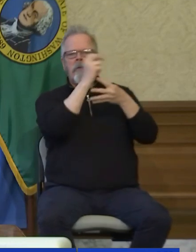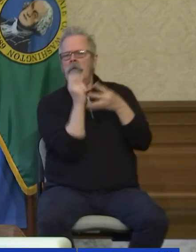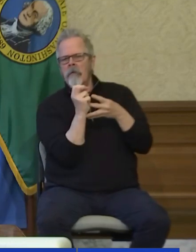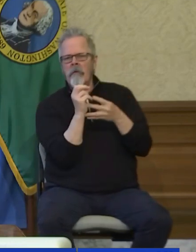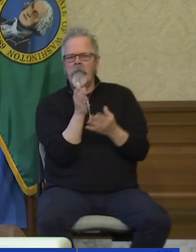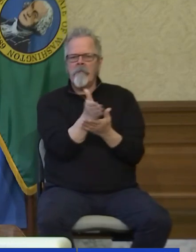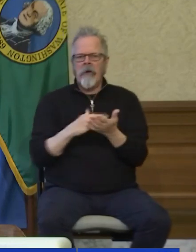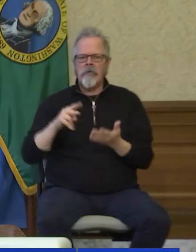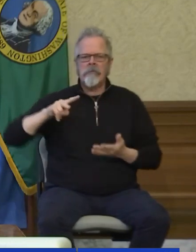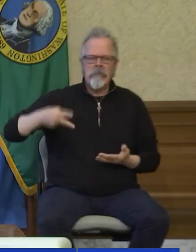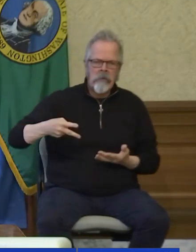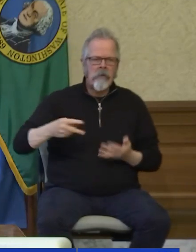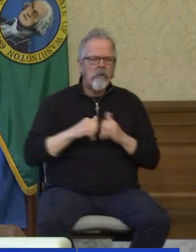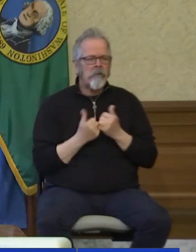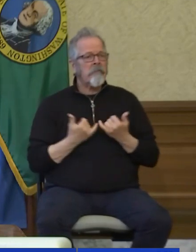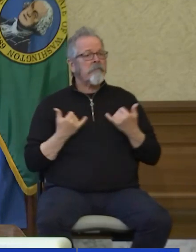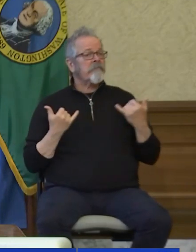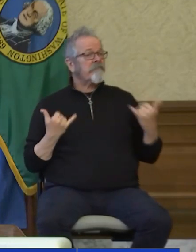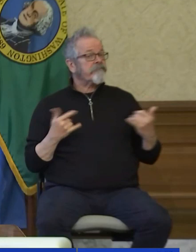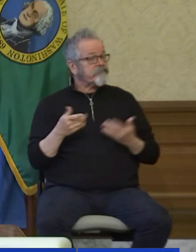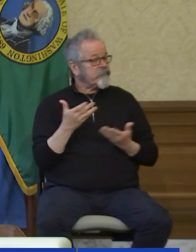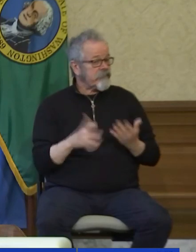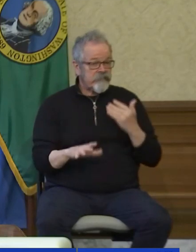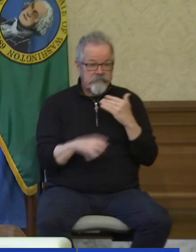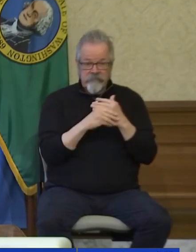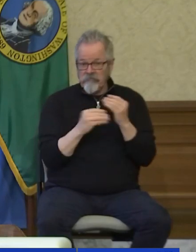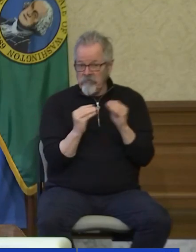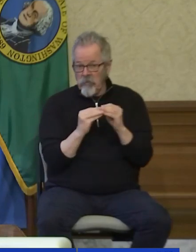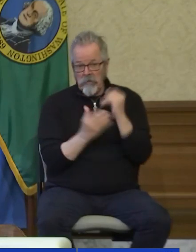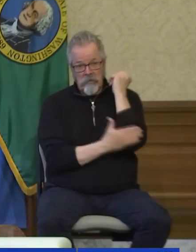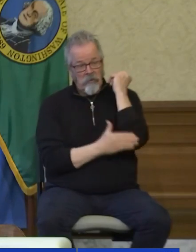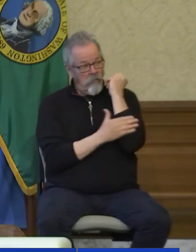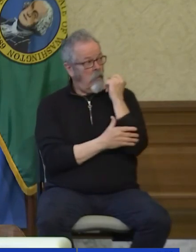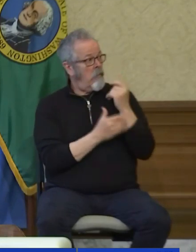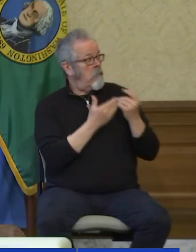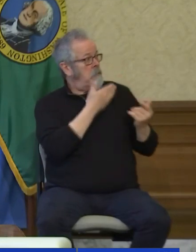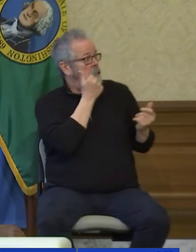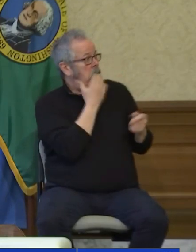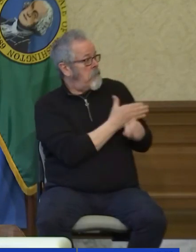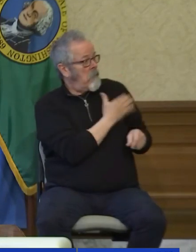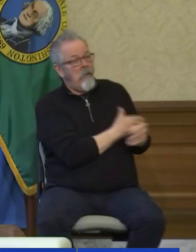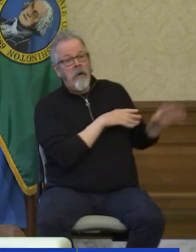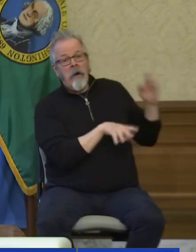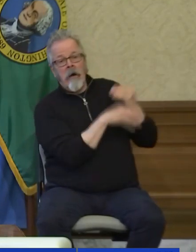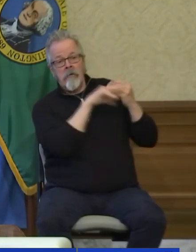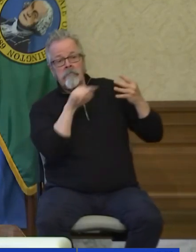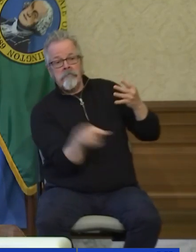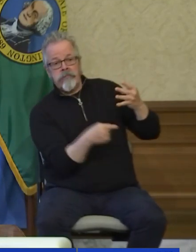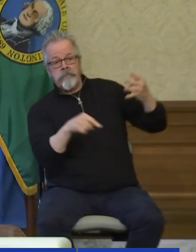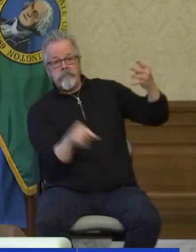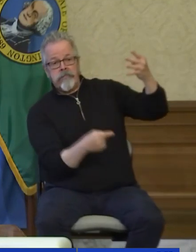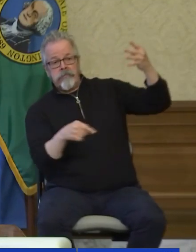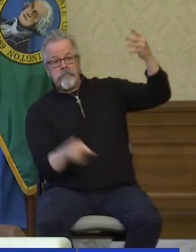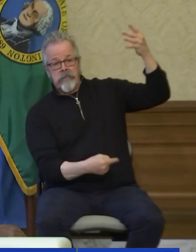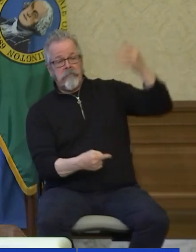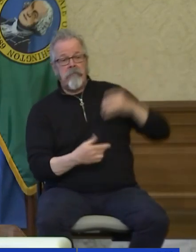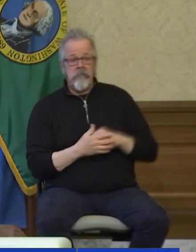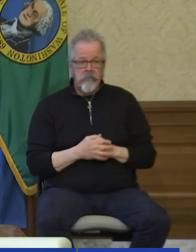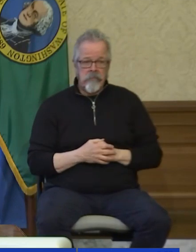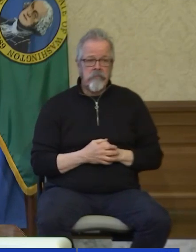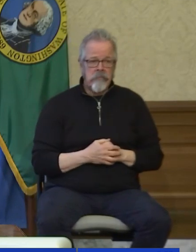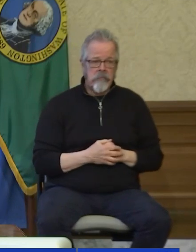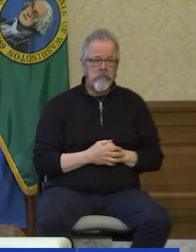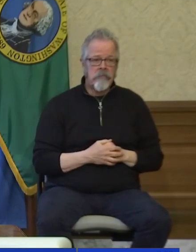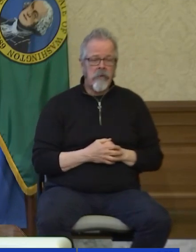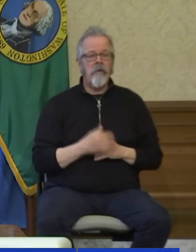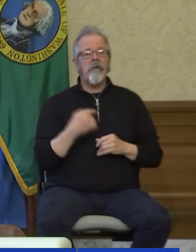We're going to monitor and adapt. We're going to be agile and aggressive against this virus.